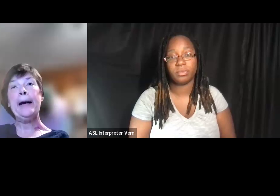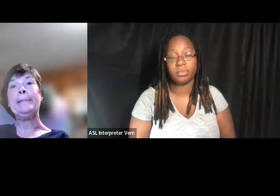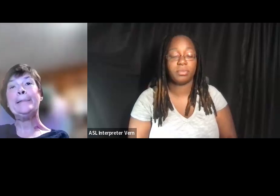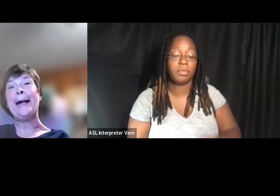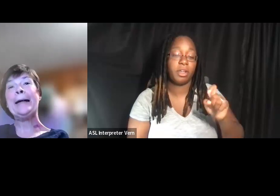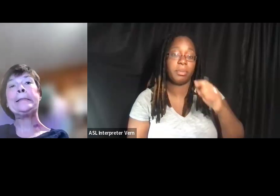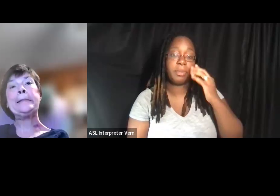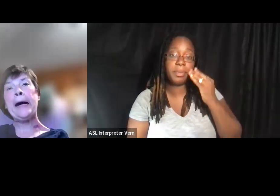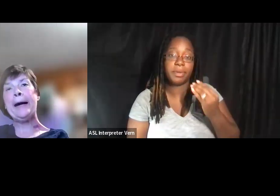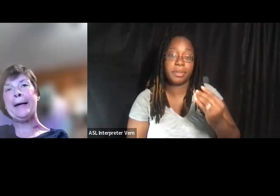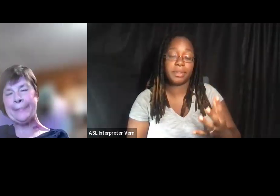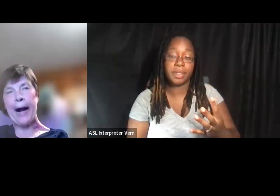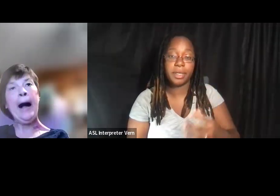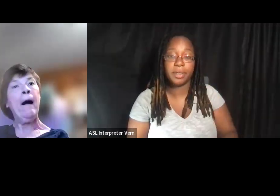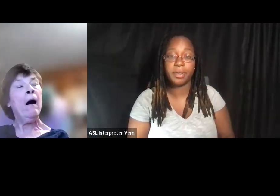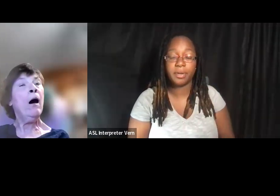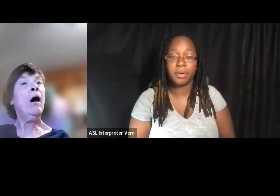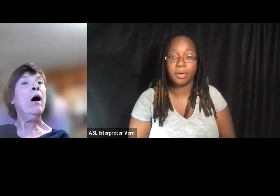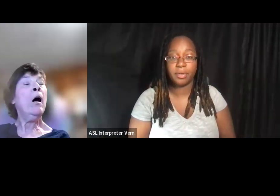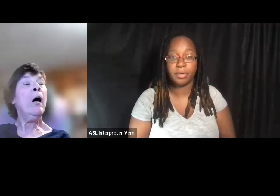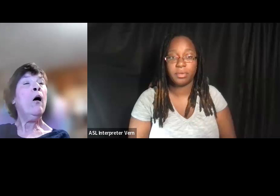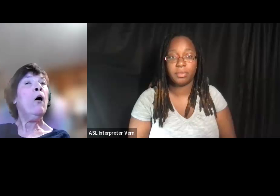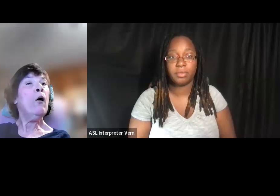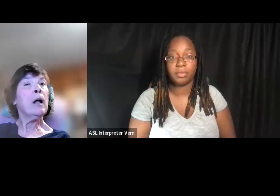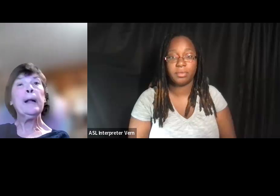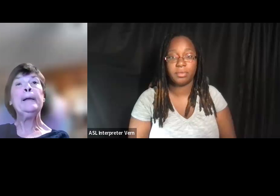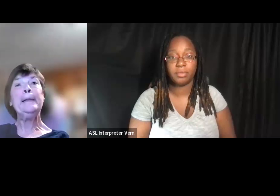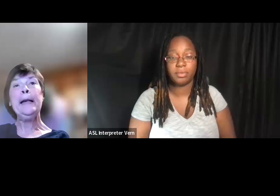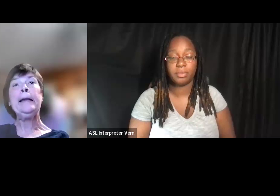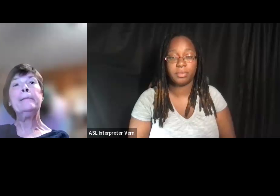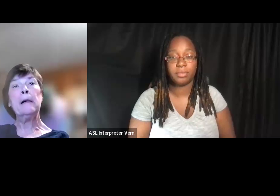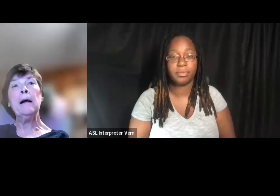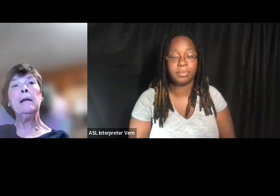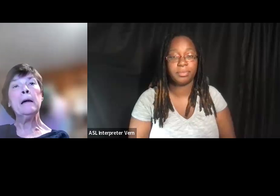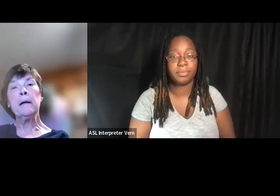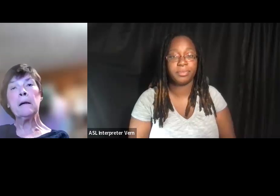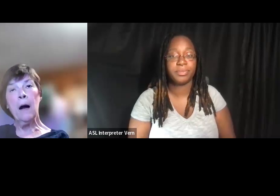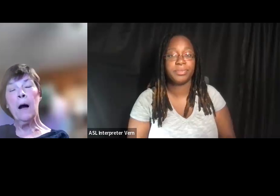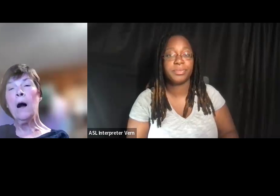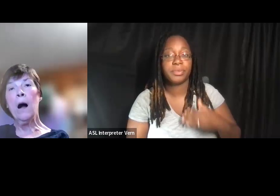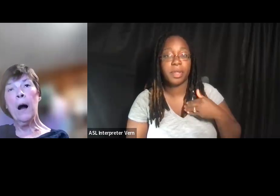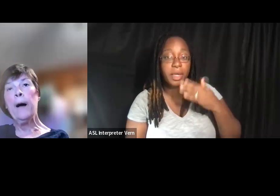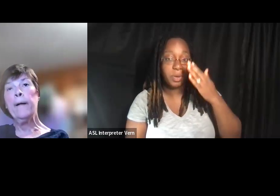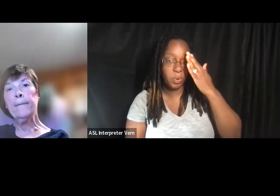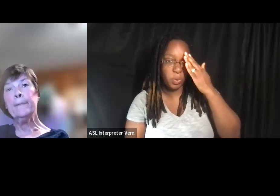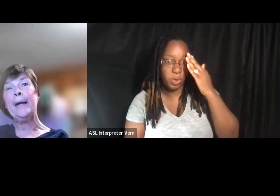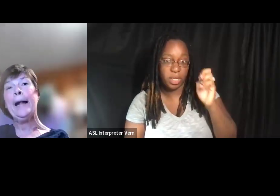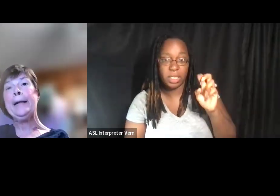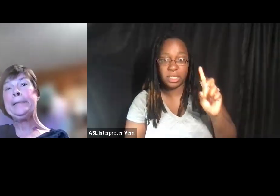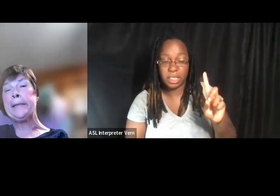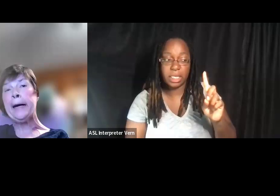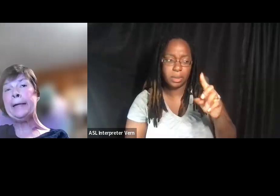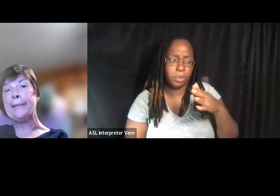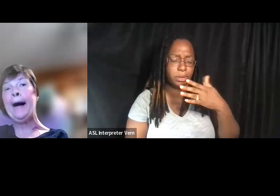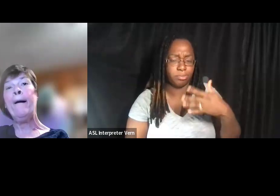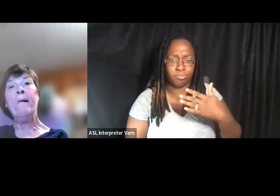director was well qualified. He really was a